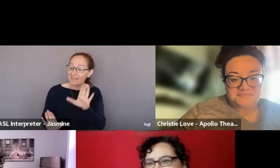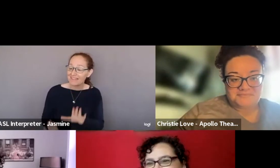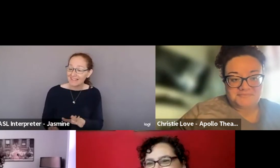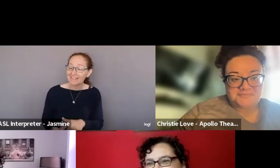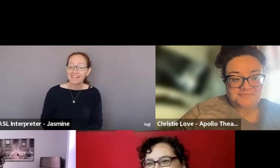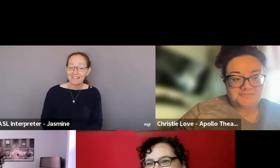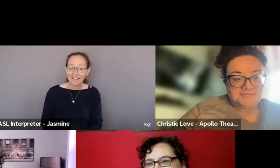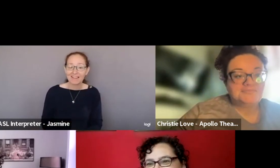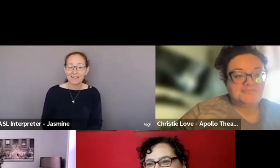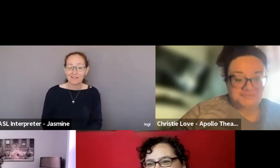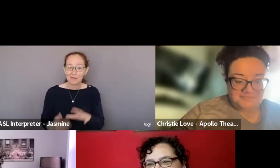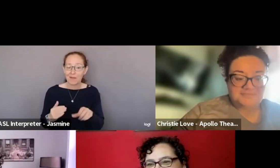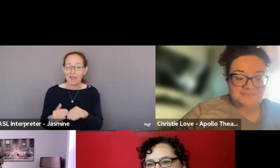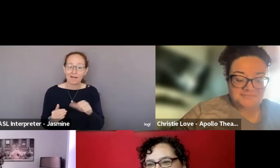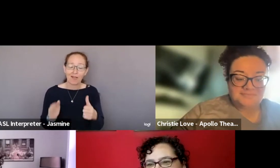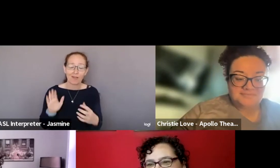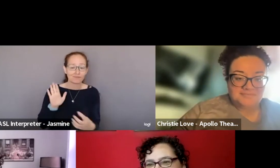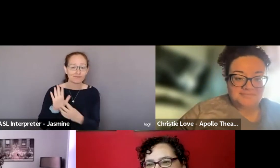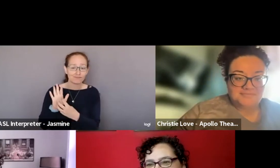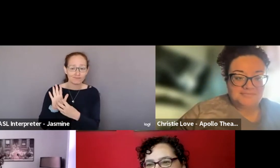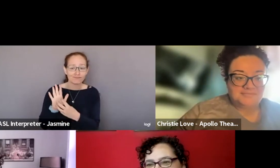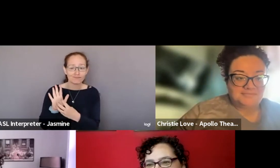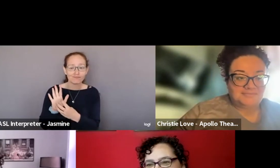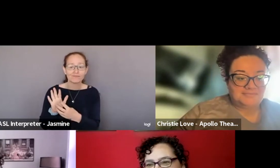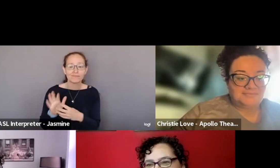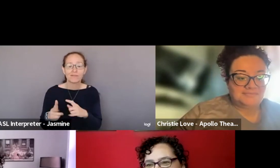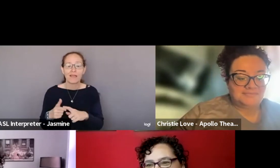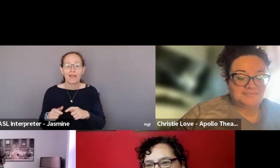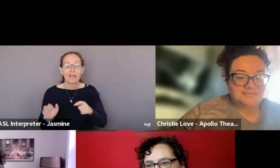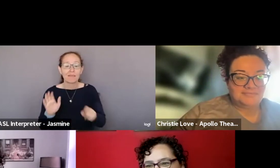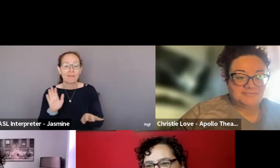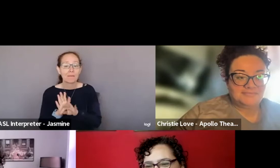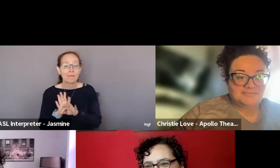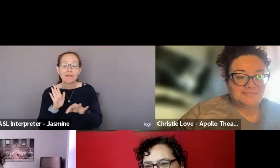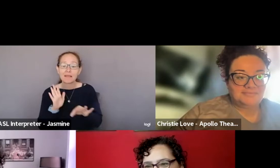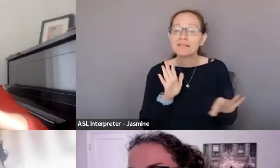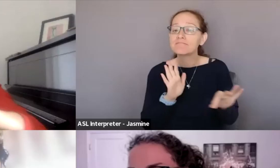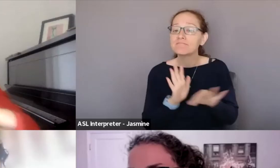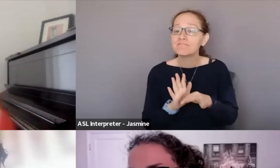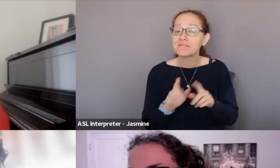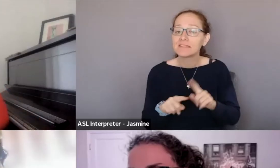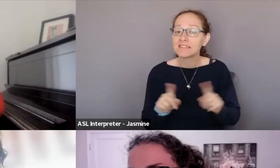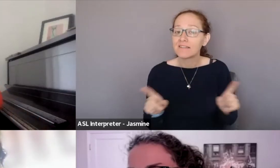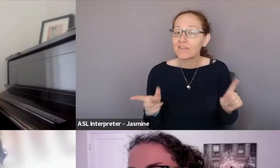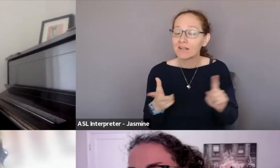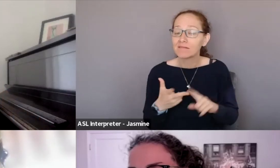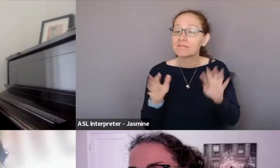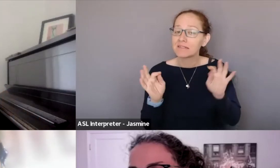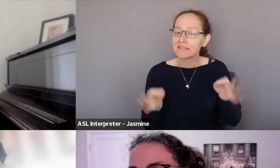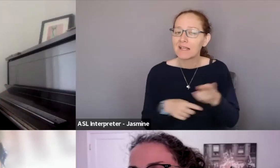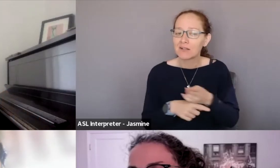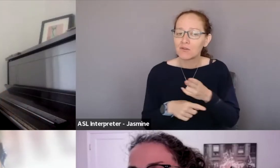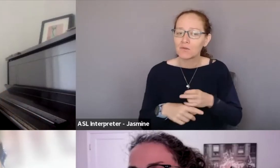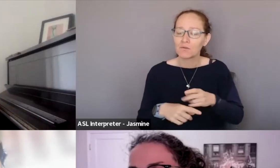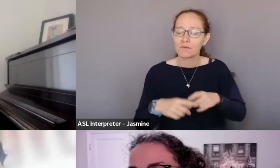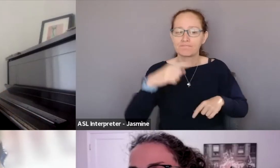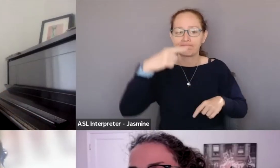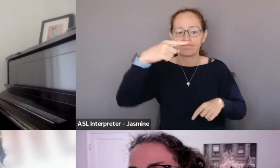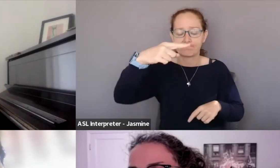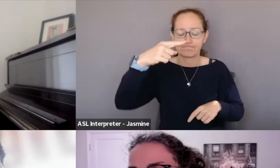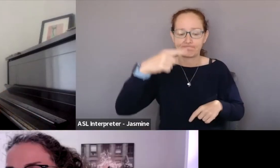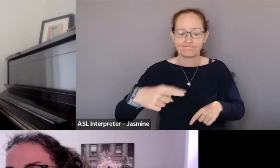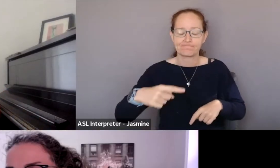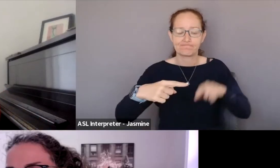that. Adding another verse and changing the beat up. And they decided to use rhyming, which is great. Thank you so